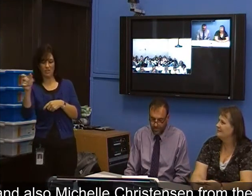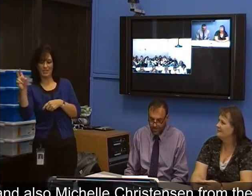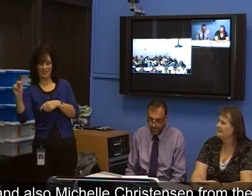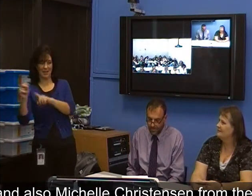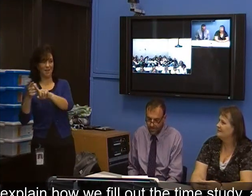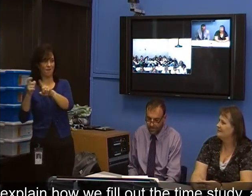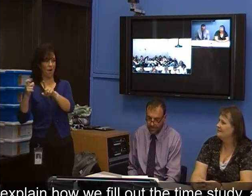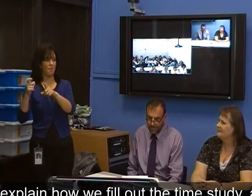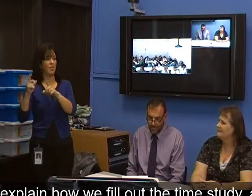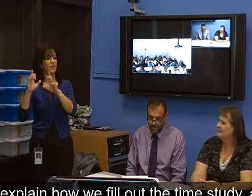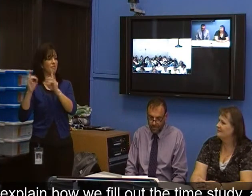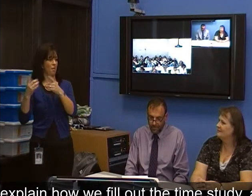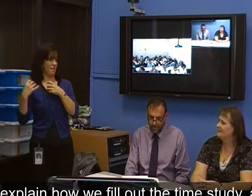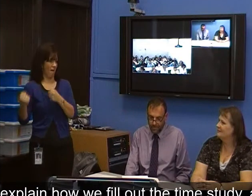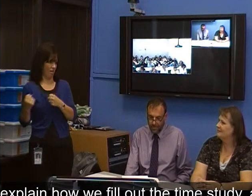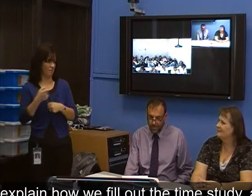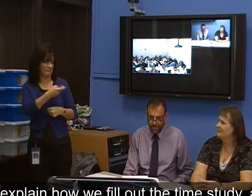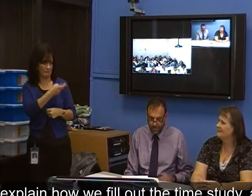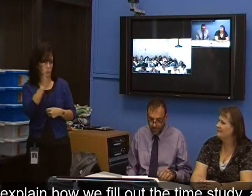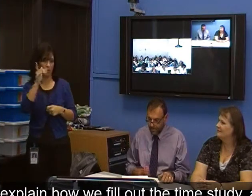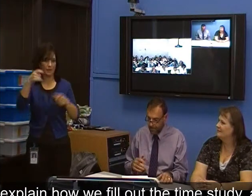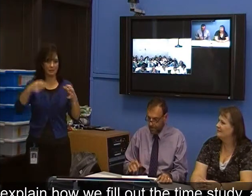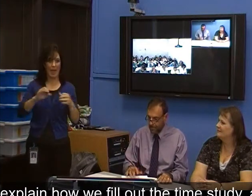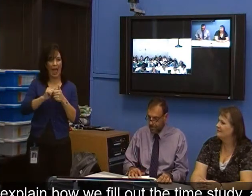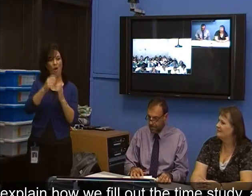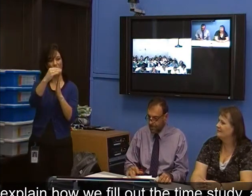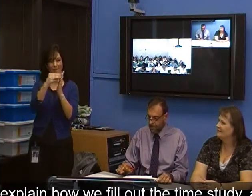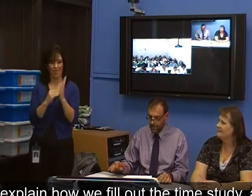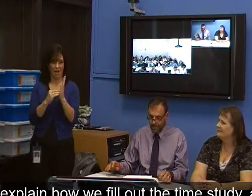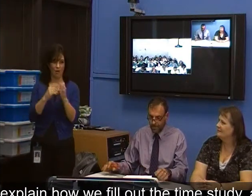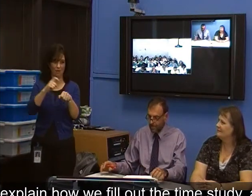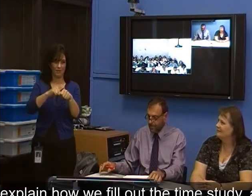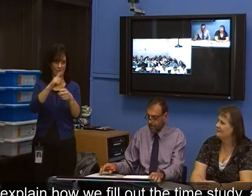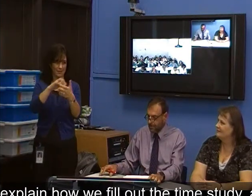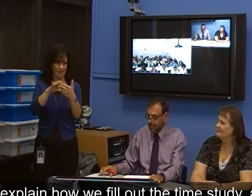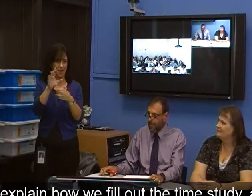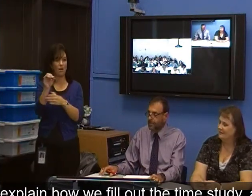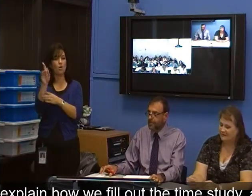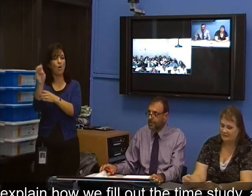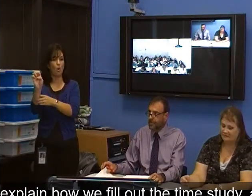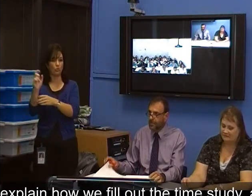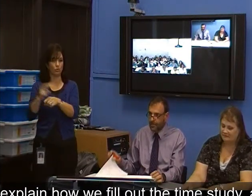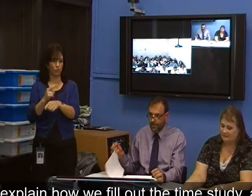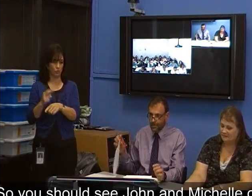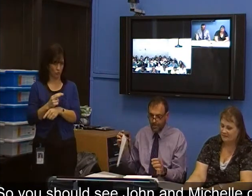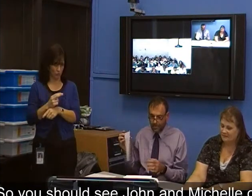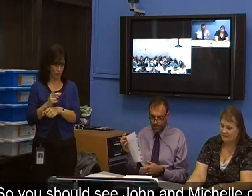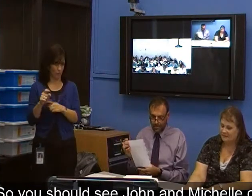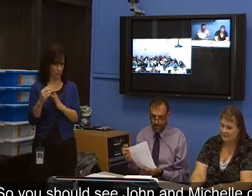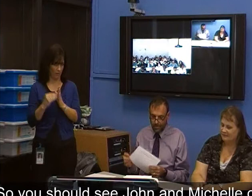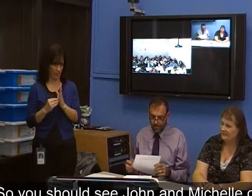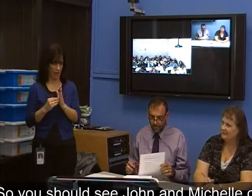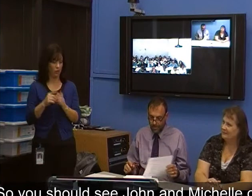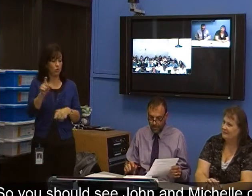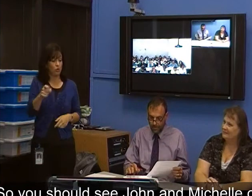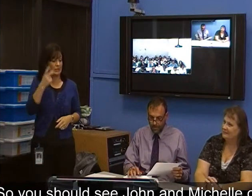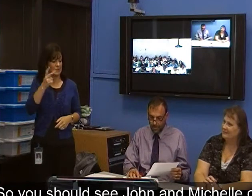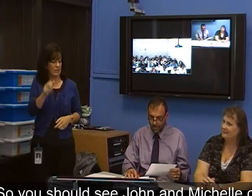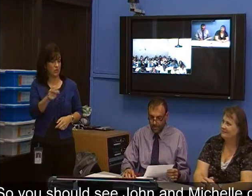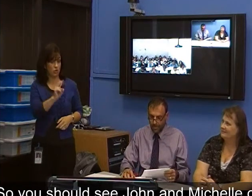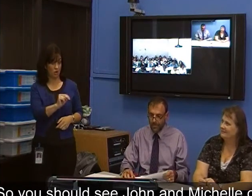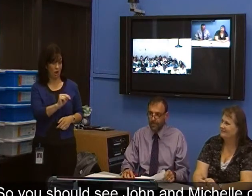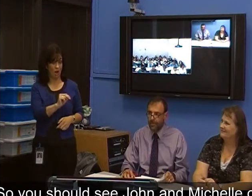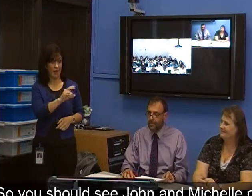of Health here to explain how we fill out the Timestudy and the codes that we should use. So you should see John and Michelle